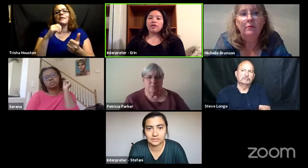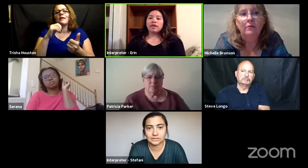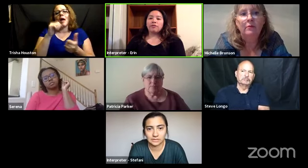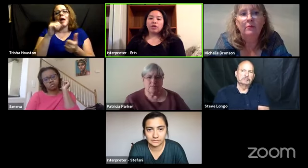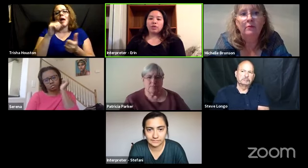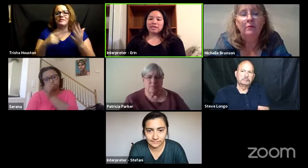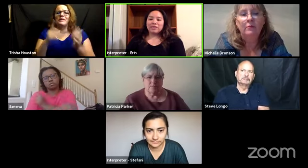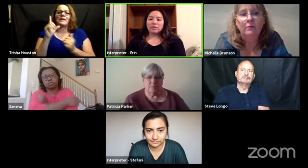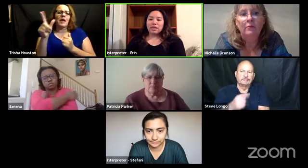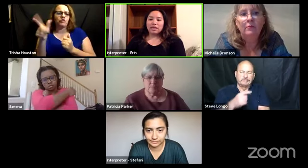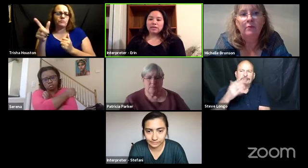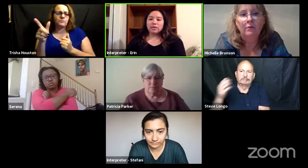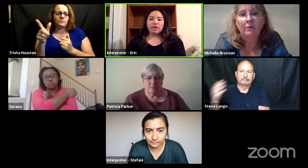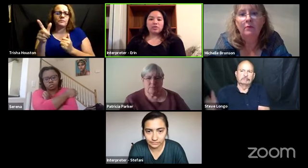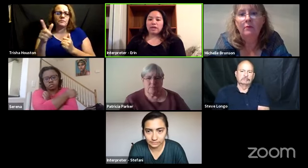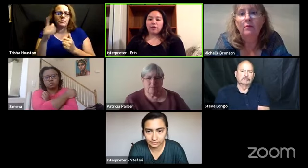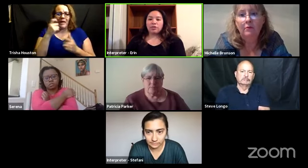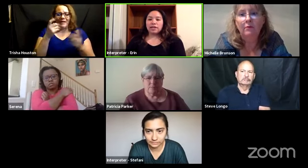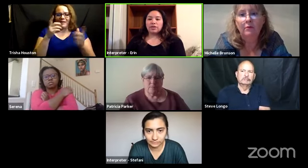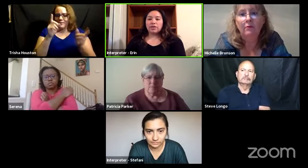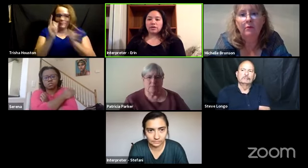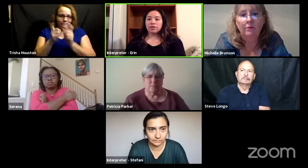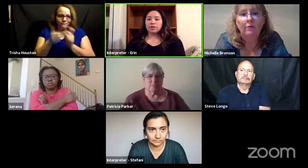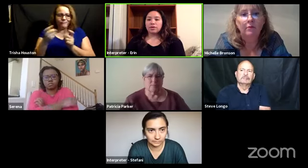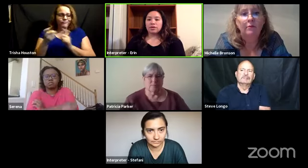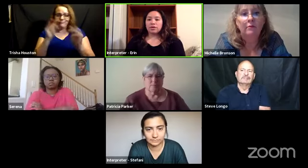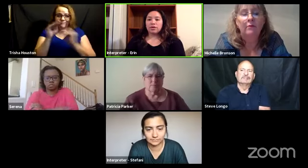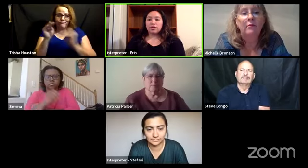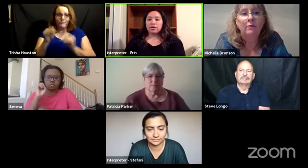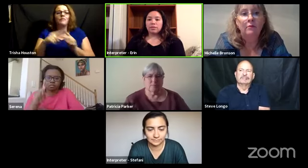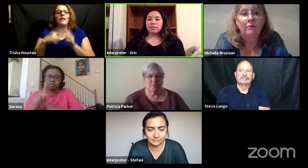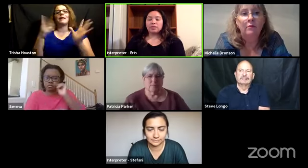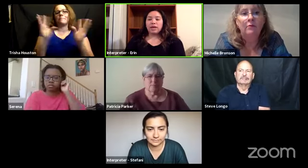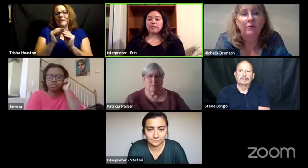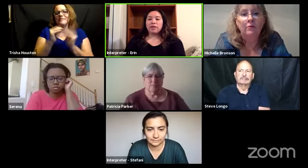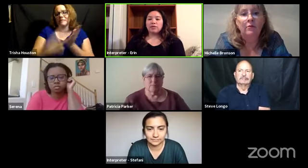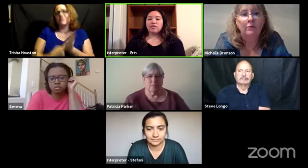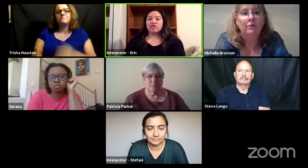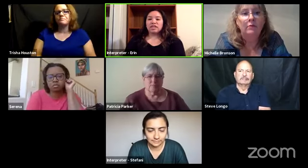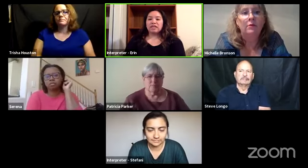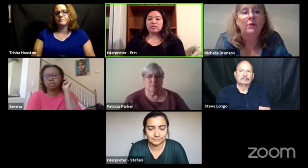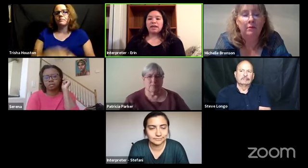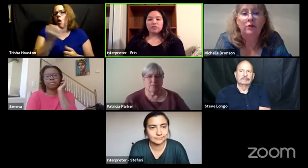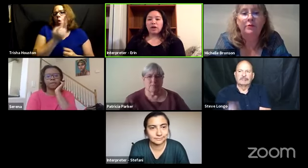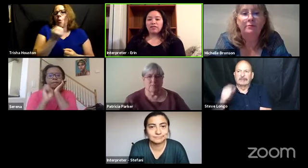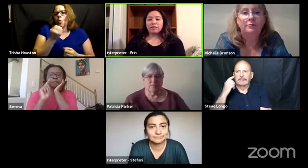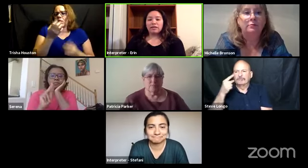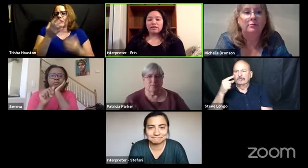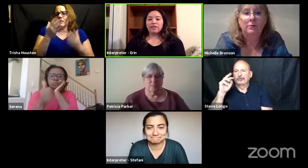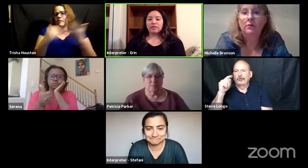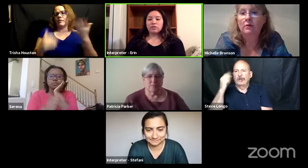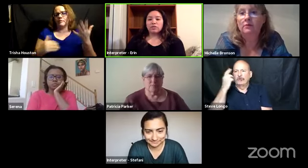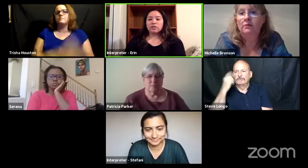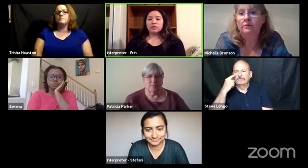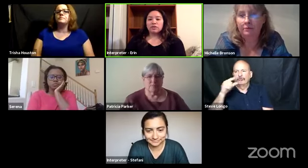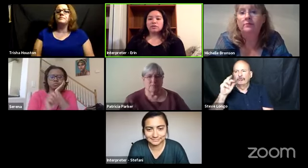the frequency of the meetings, and we can do the other ones later. Because we had some other revisions that need to be made, so we'll have to meet to discuss those.